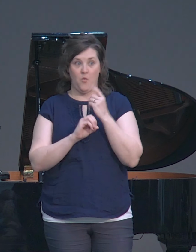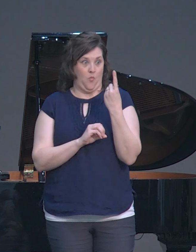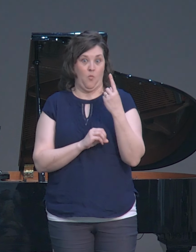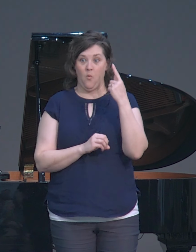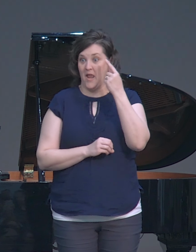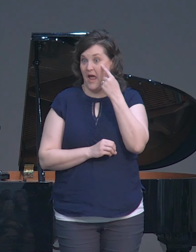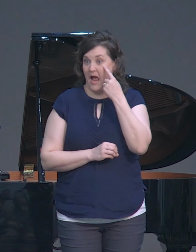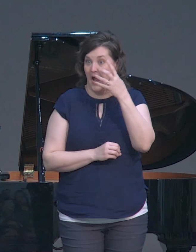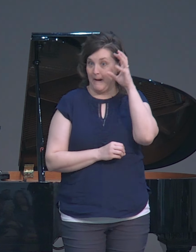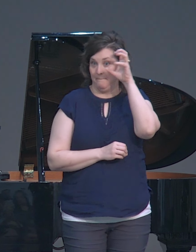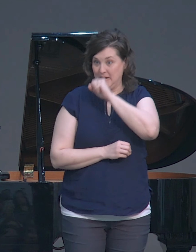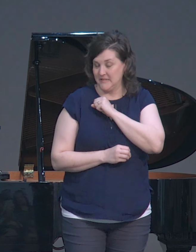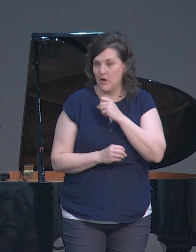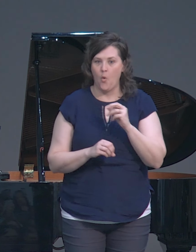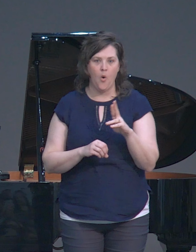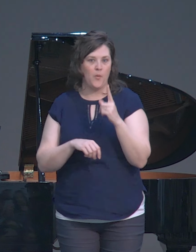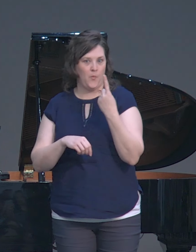our right hand.